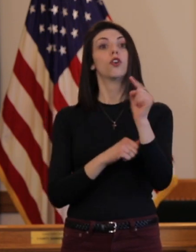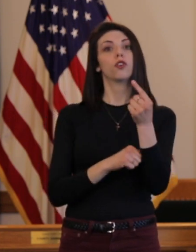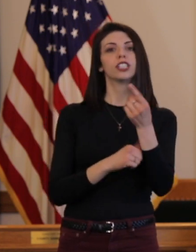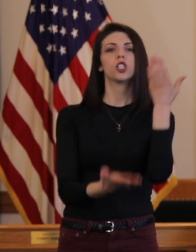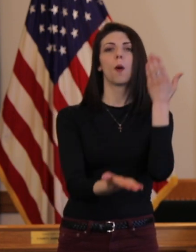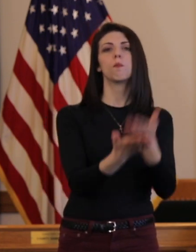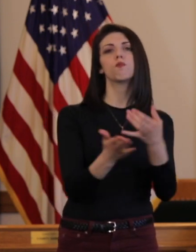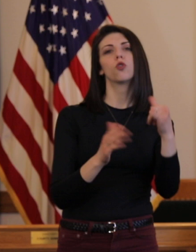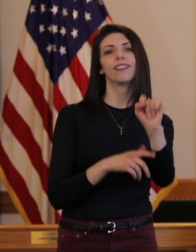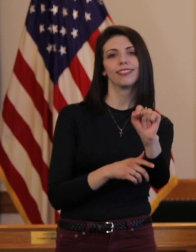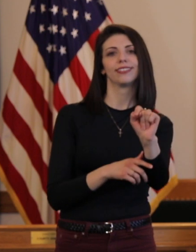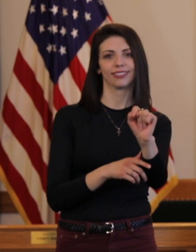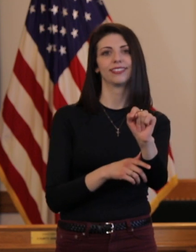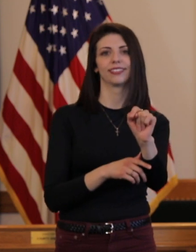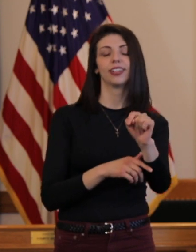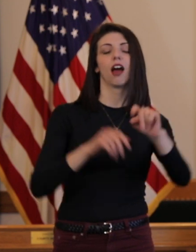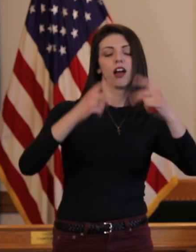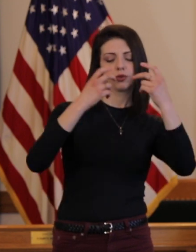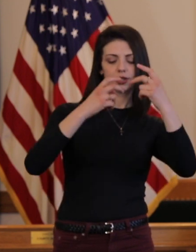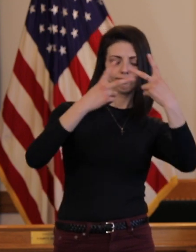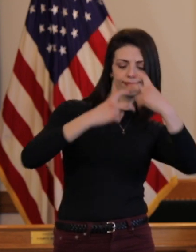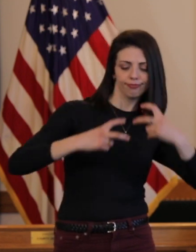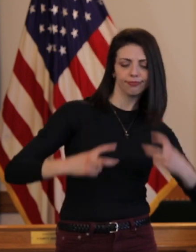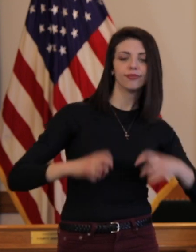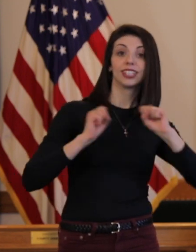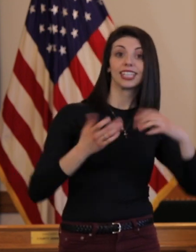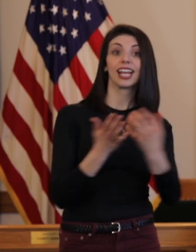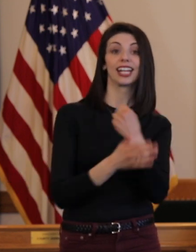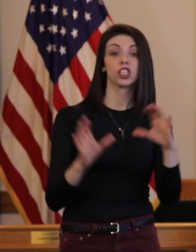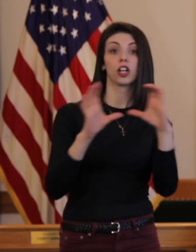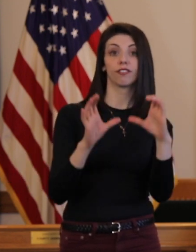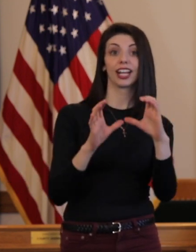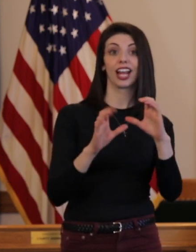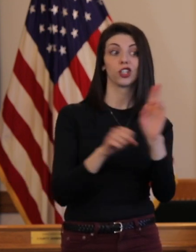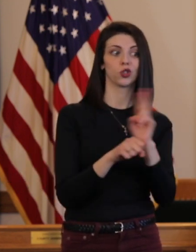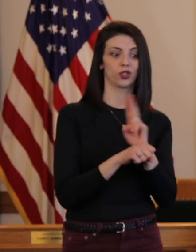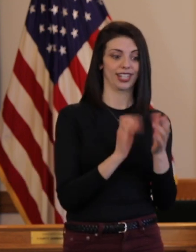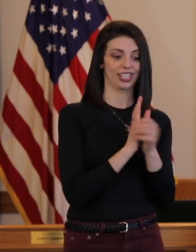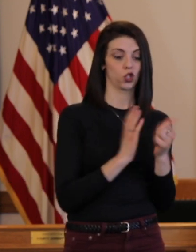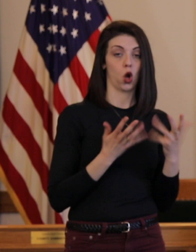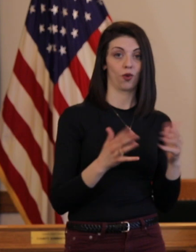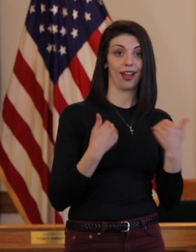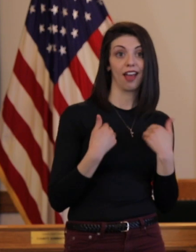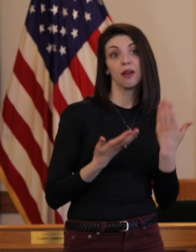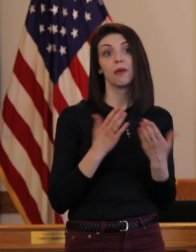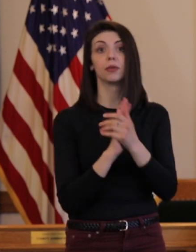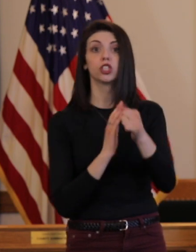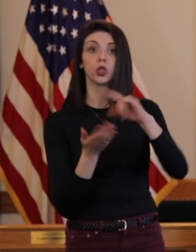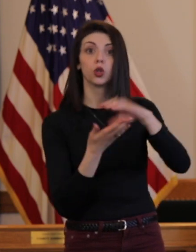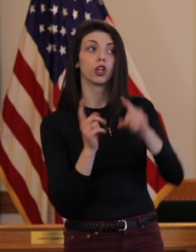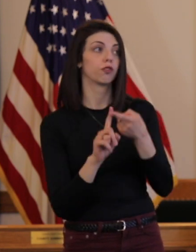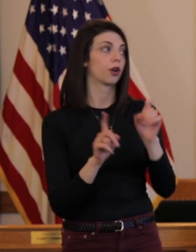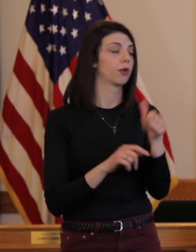It assessments, which allow you to earn a certificate based on the skills that you already know, skills that you may have learned in a previous job or in